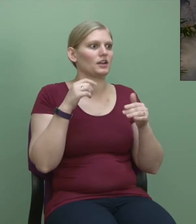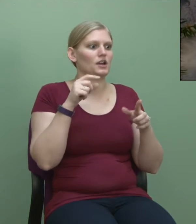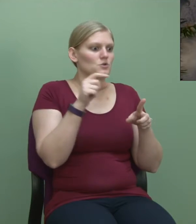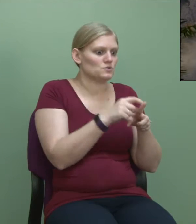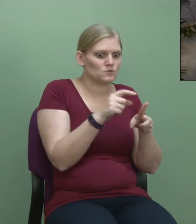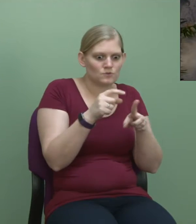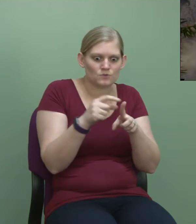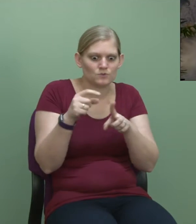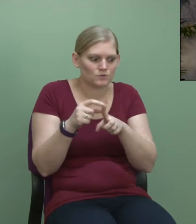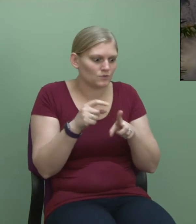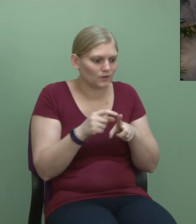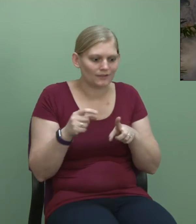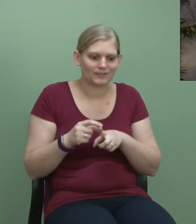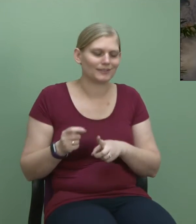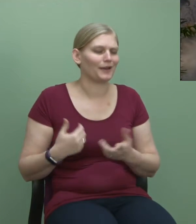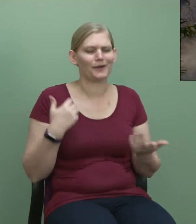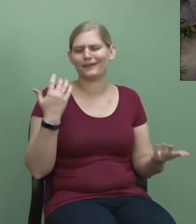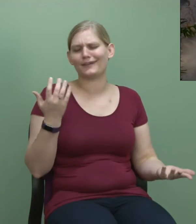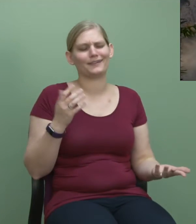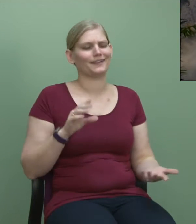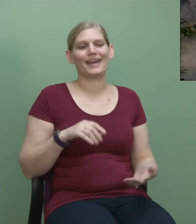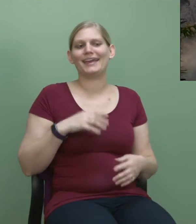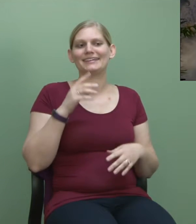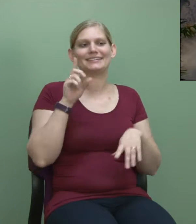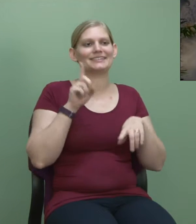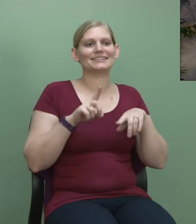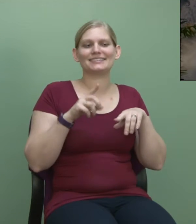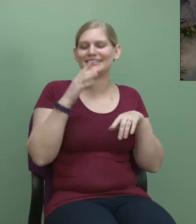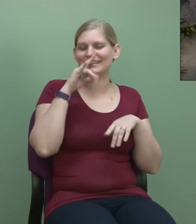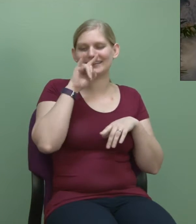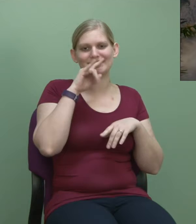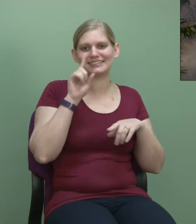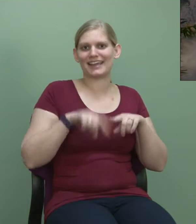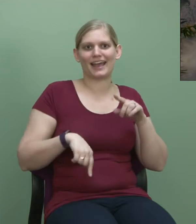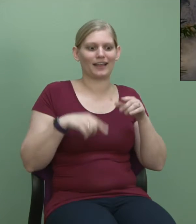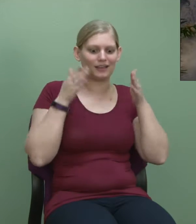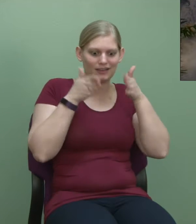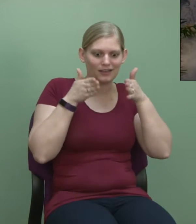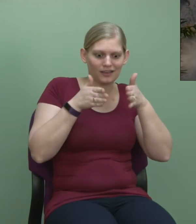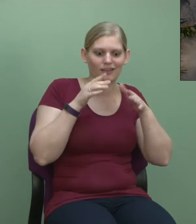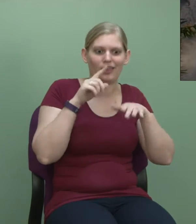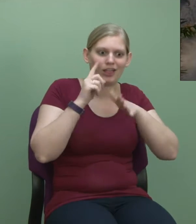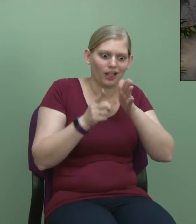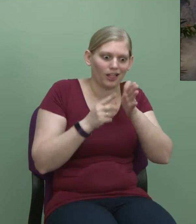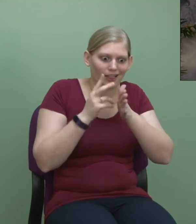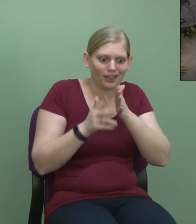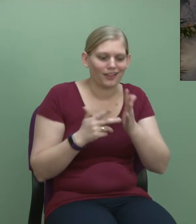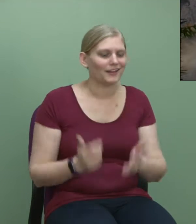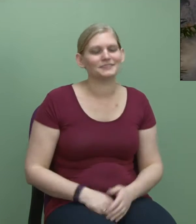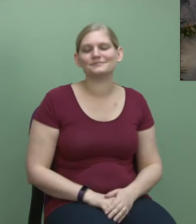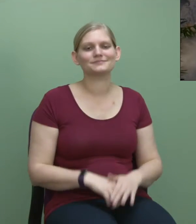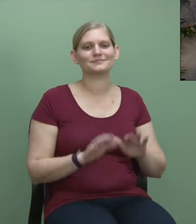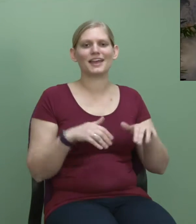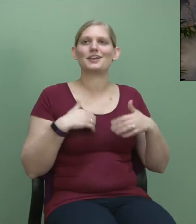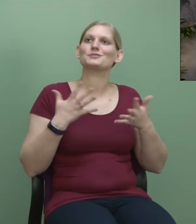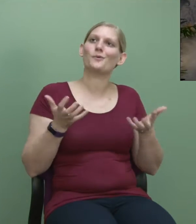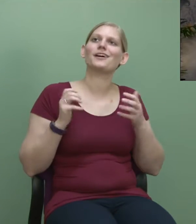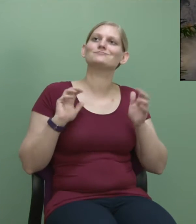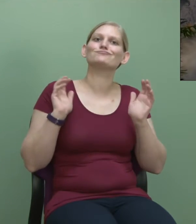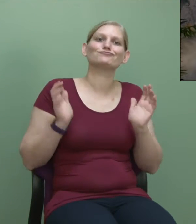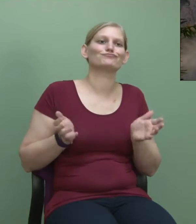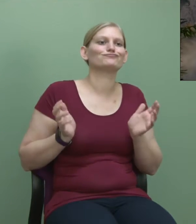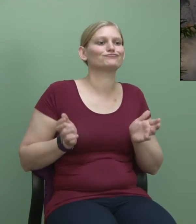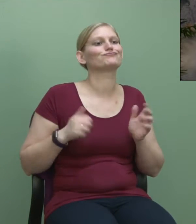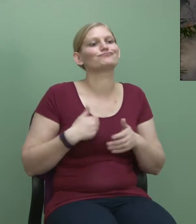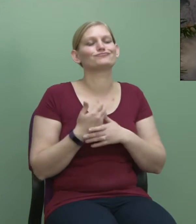many times don't have the attention span to be able to listen to the whole story. They just want to spend time with you and see the pictures and hear a few words